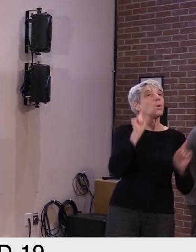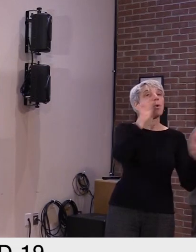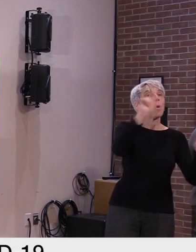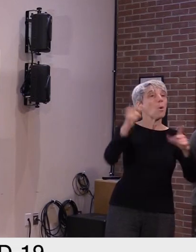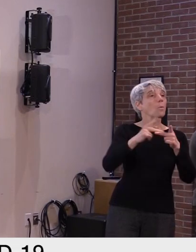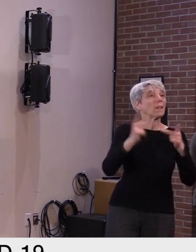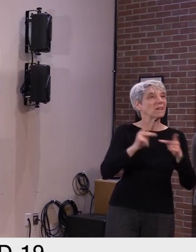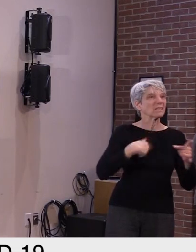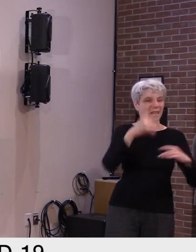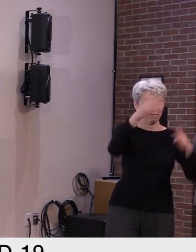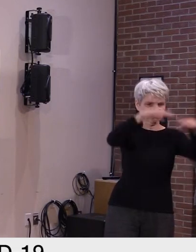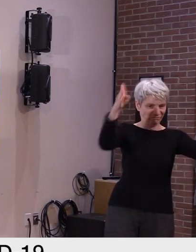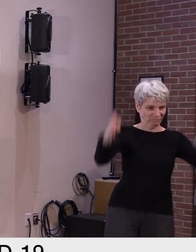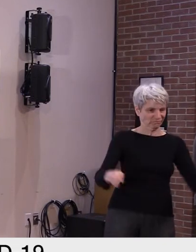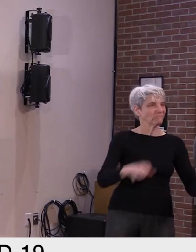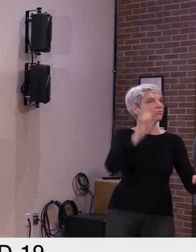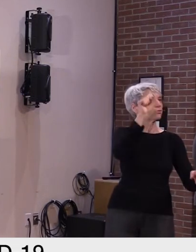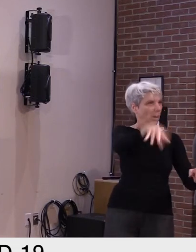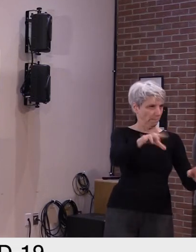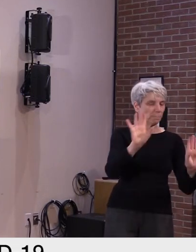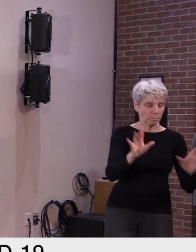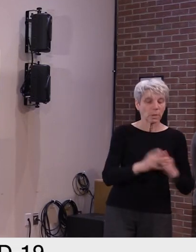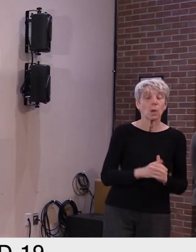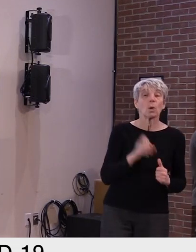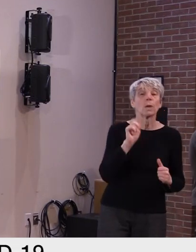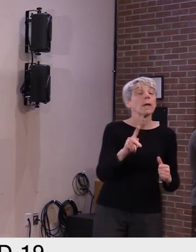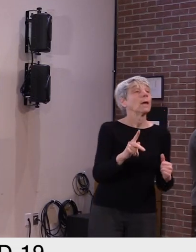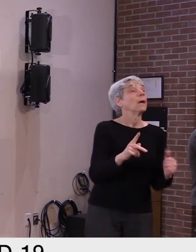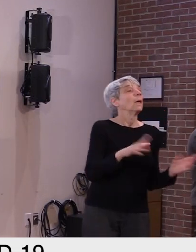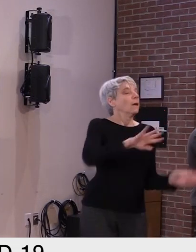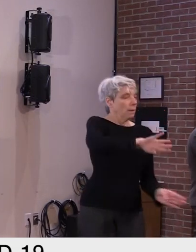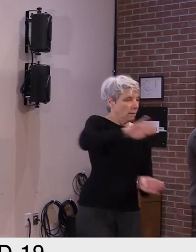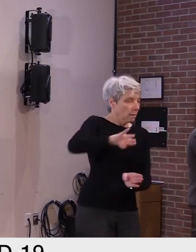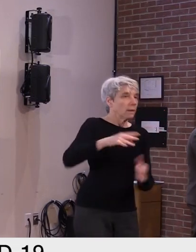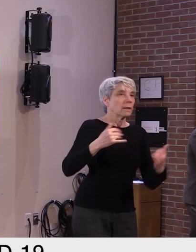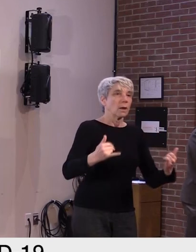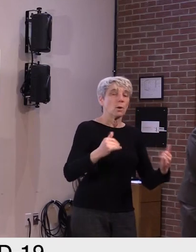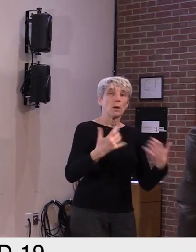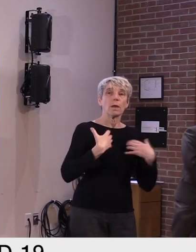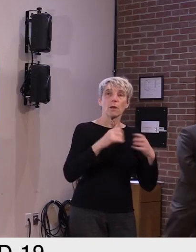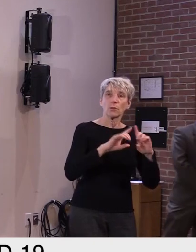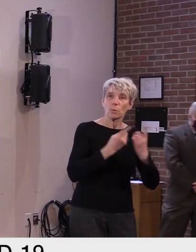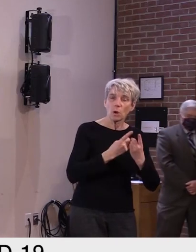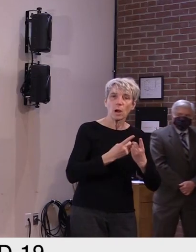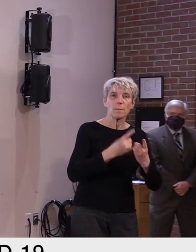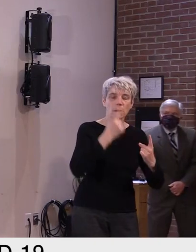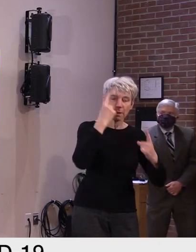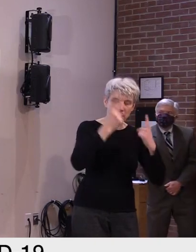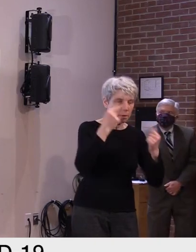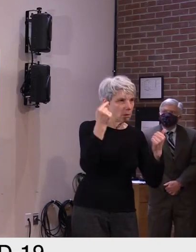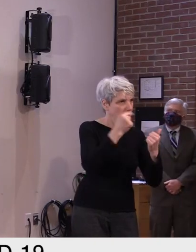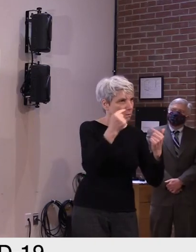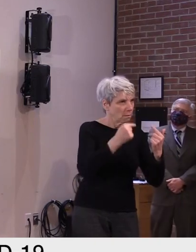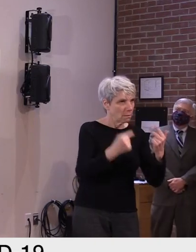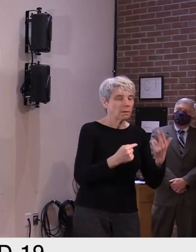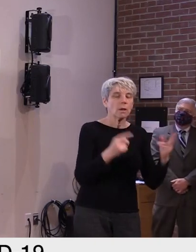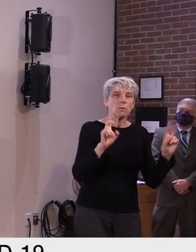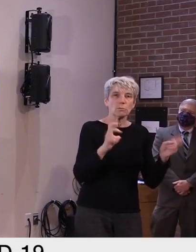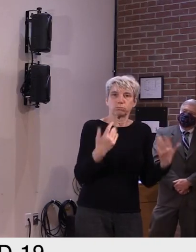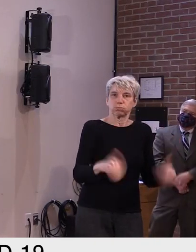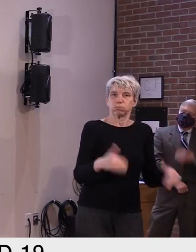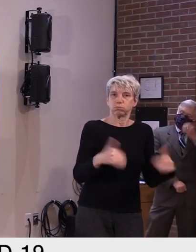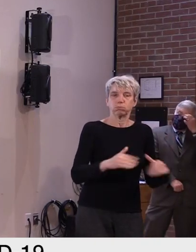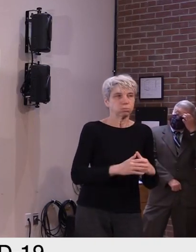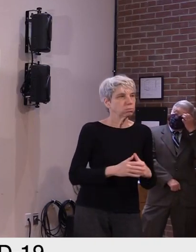working on numerous situations, as we call them, reflected in the case count that Commissioner Pichak just